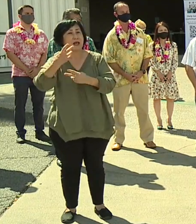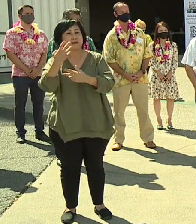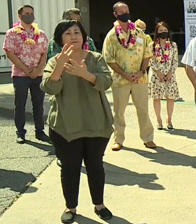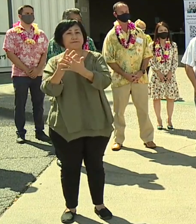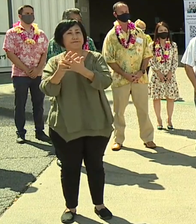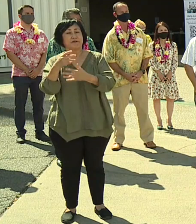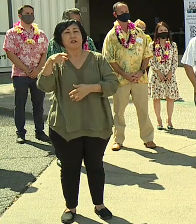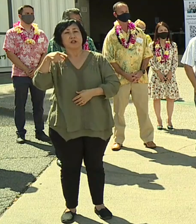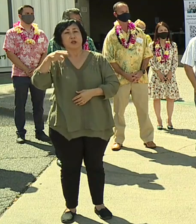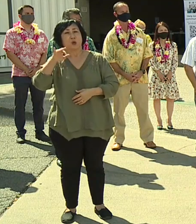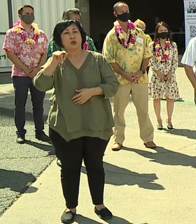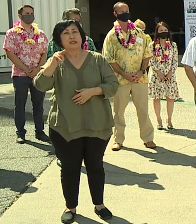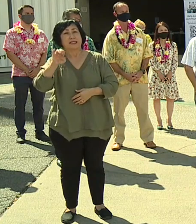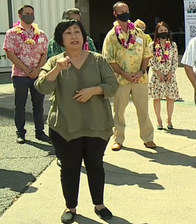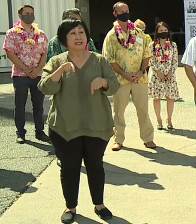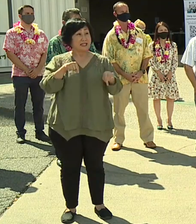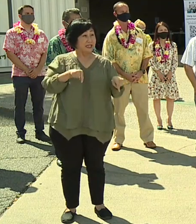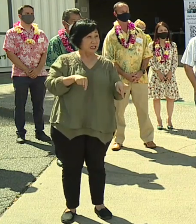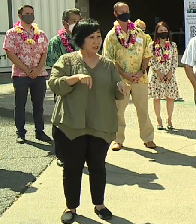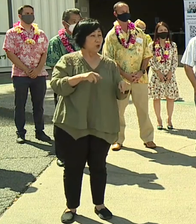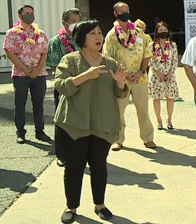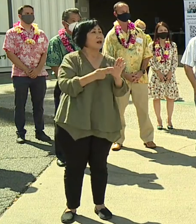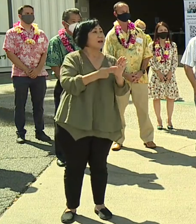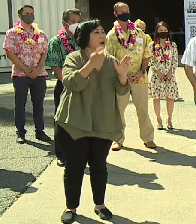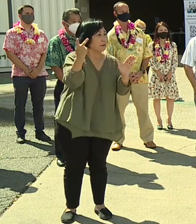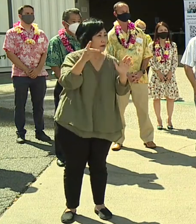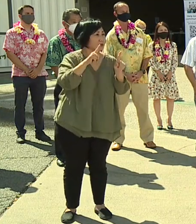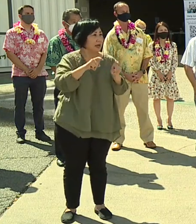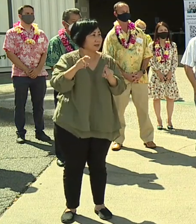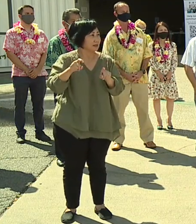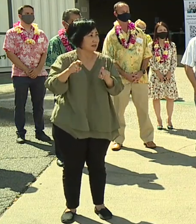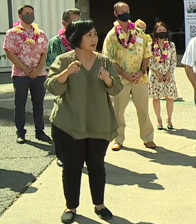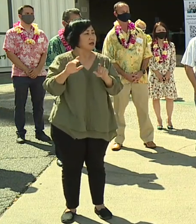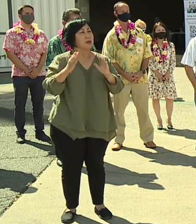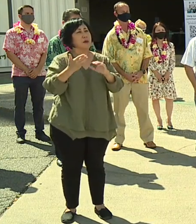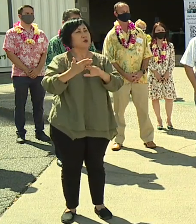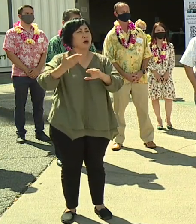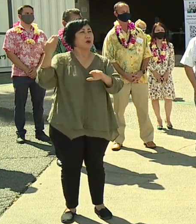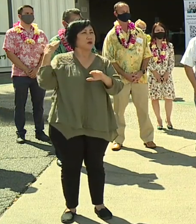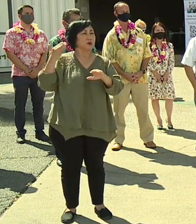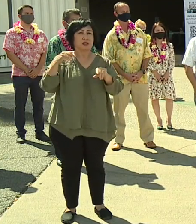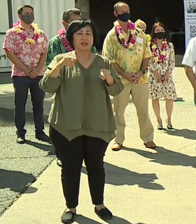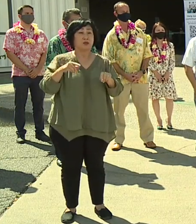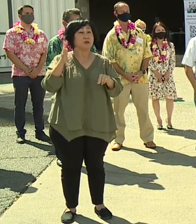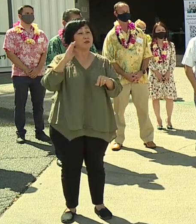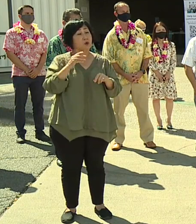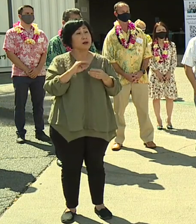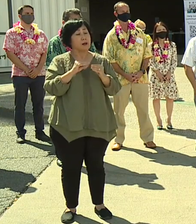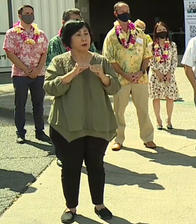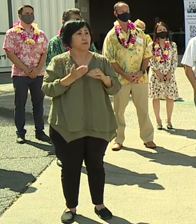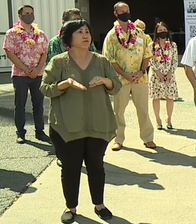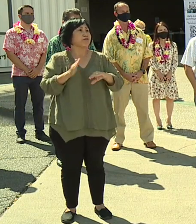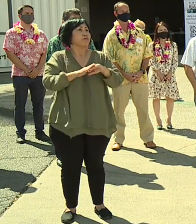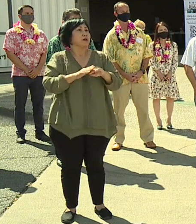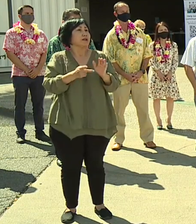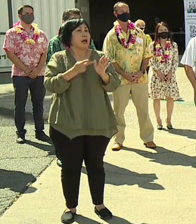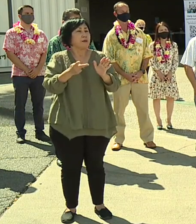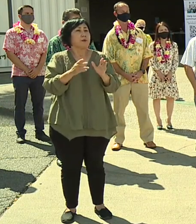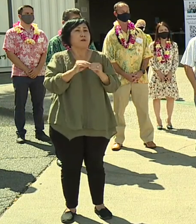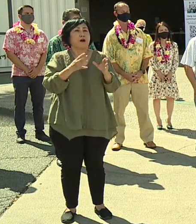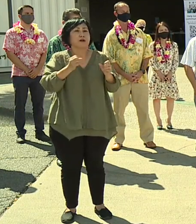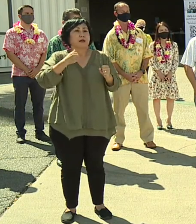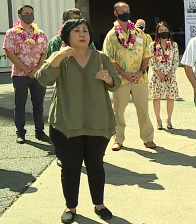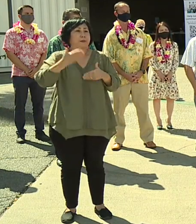to double the testing capacity here within the state of the within the state of Hawaii, and that will make a